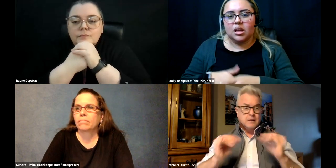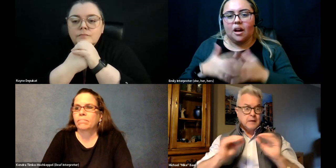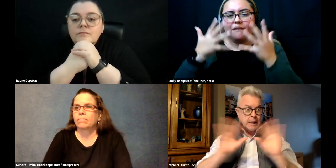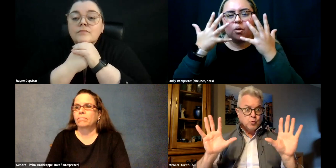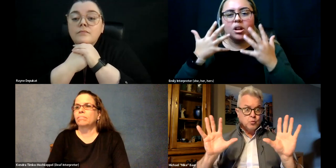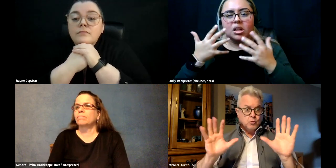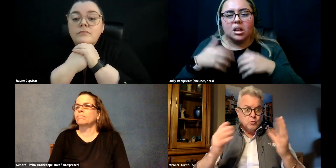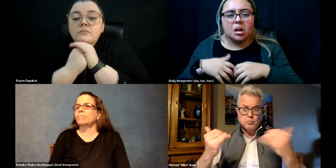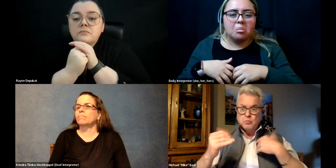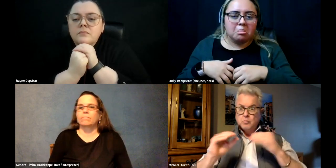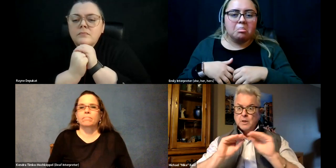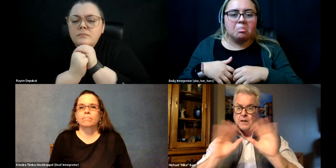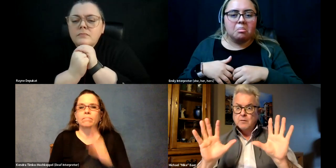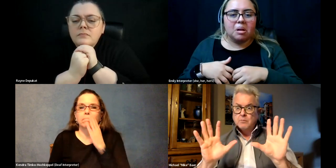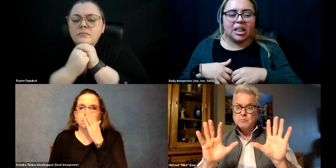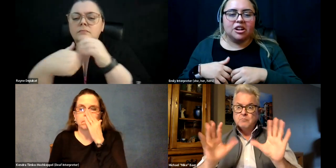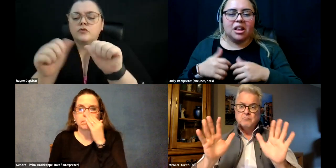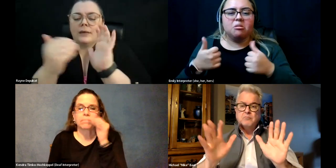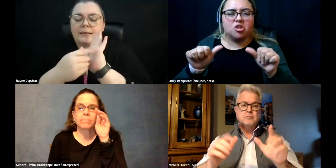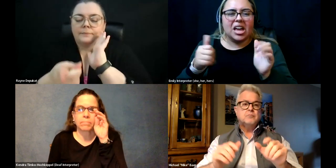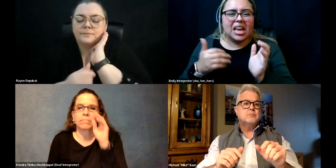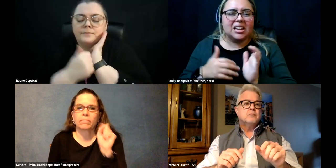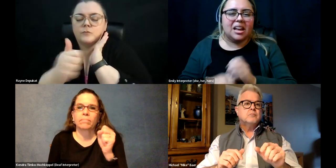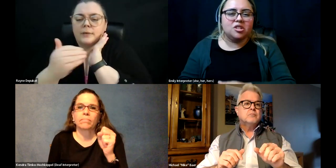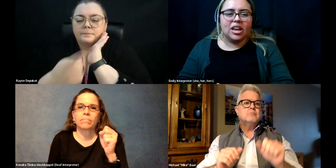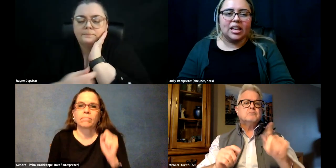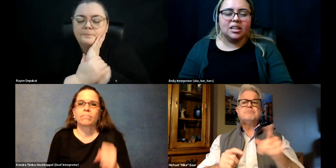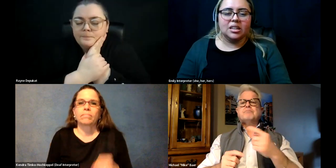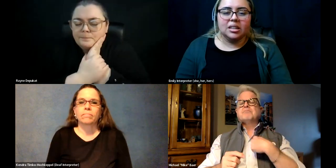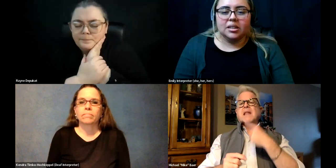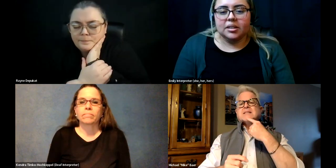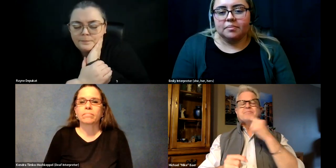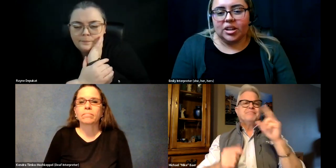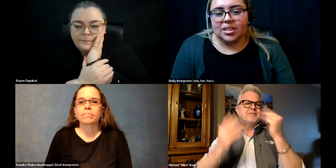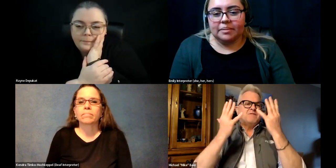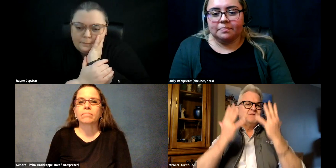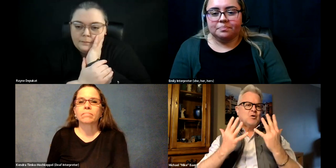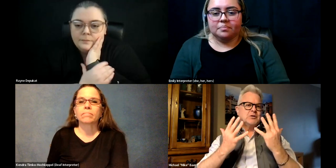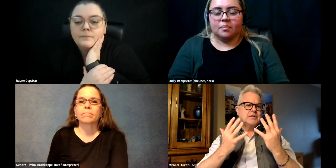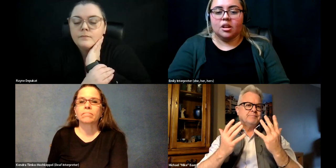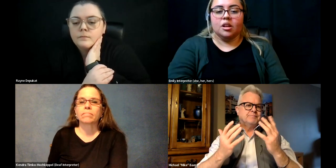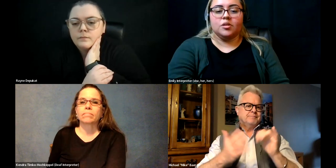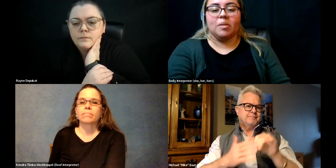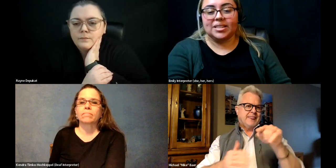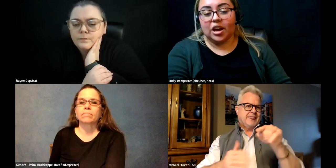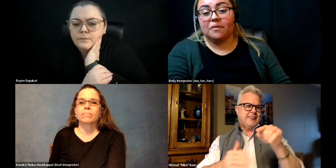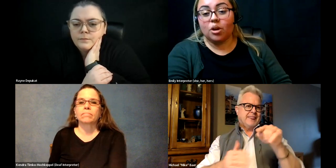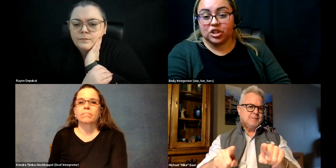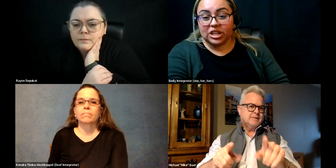Yeah. Am I clear now? Try again. Yeah, try again. Rain saying. So Mike saying,